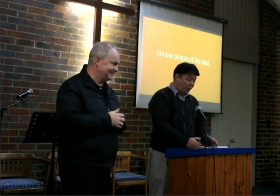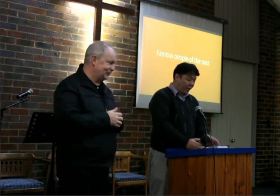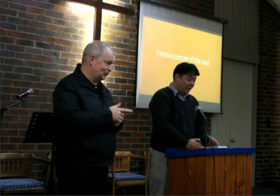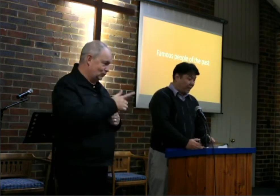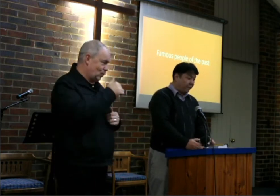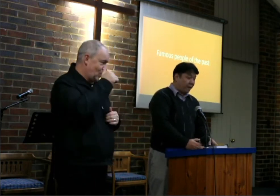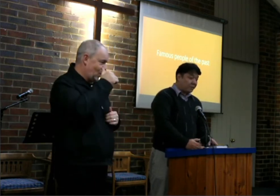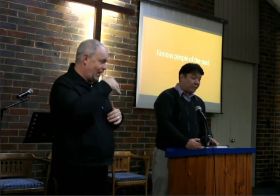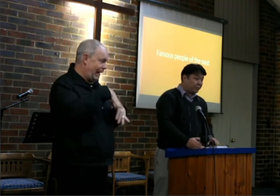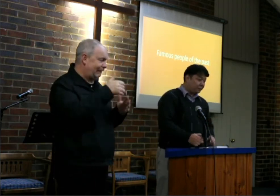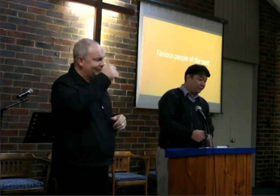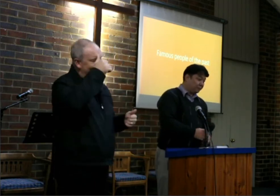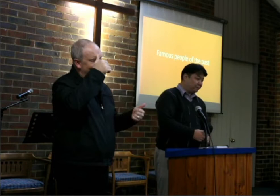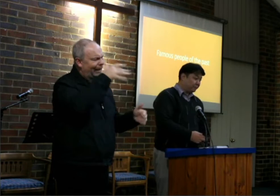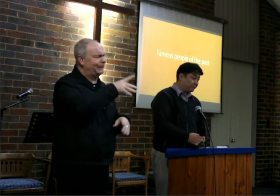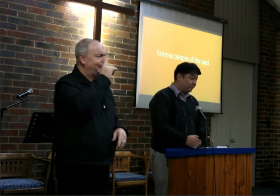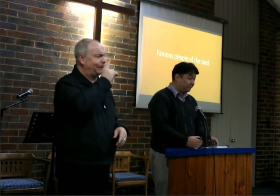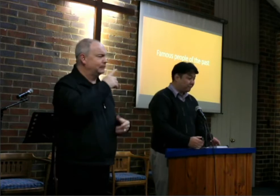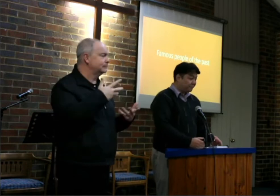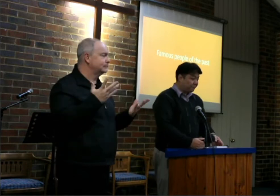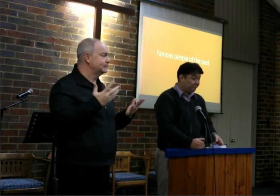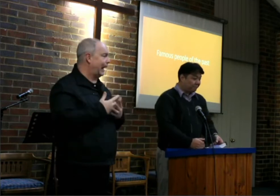know any famous people?